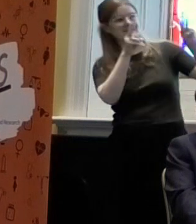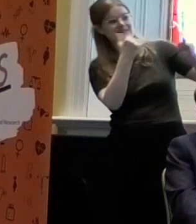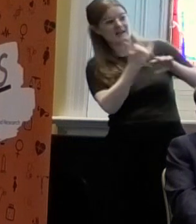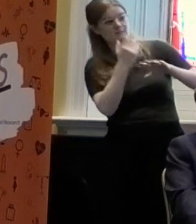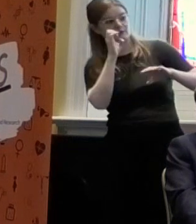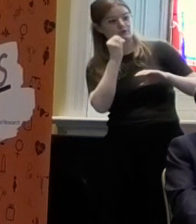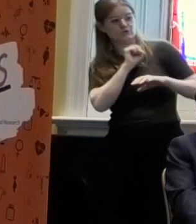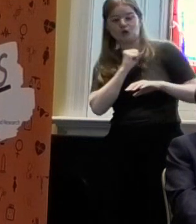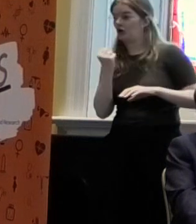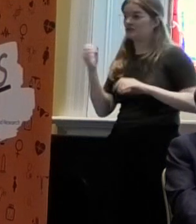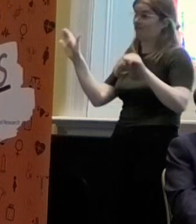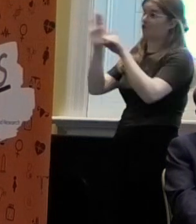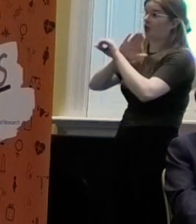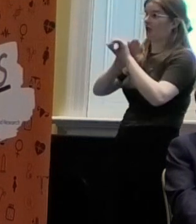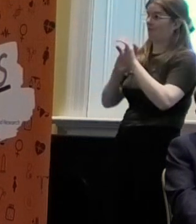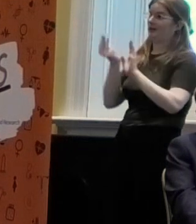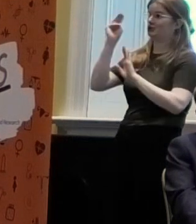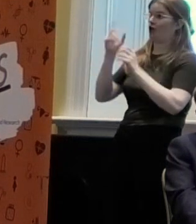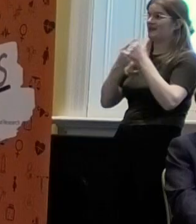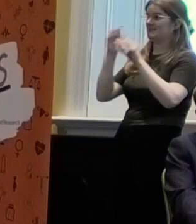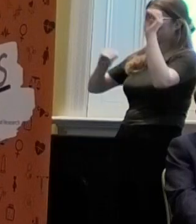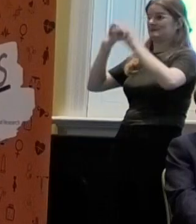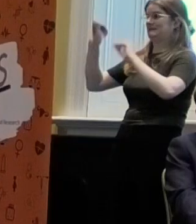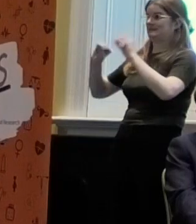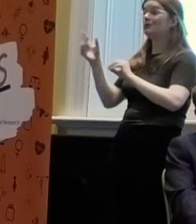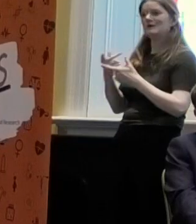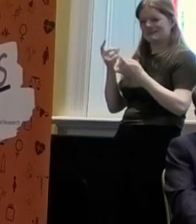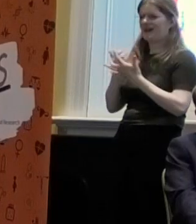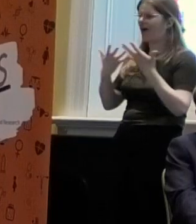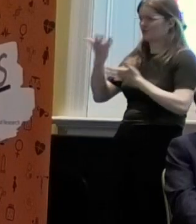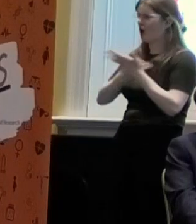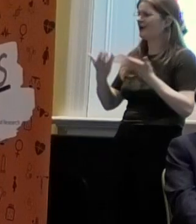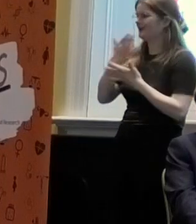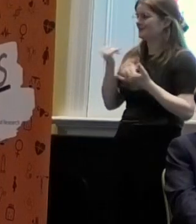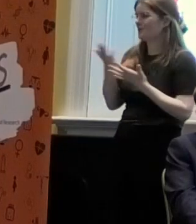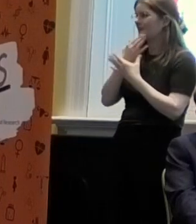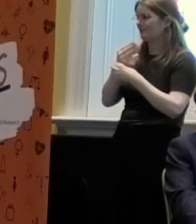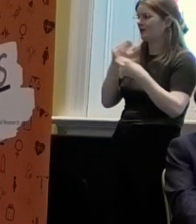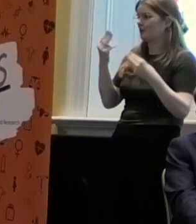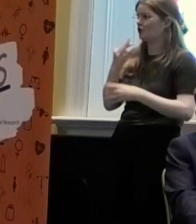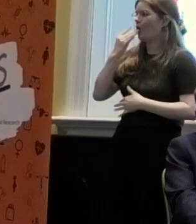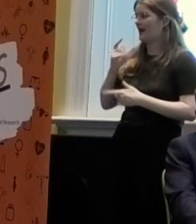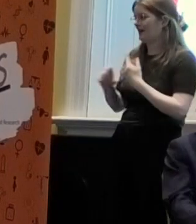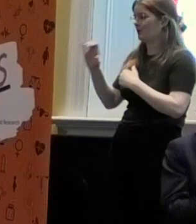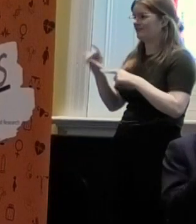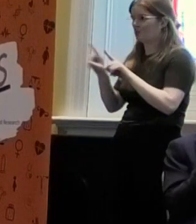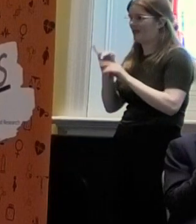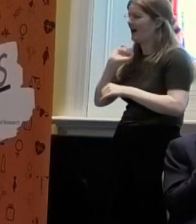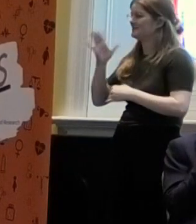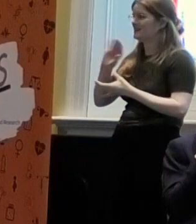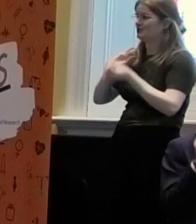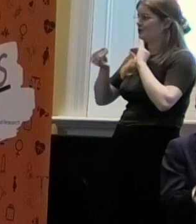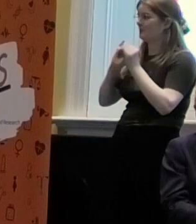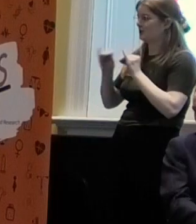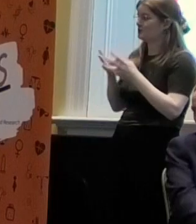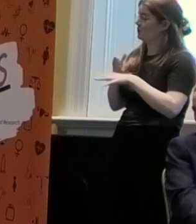masterpiece. It's full. It's very, we did a lot of talking. And thank you so much to Orla and Quiva, our ISL